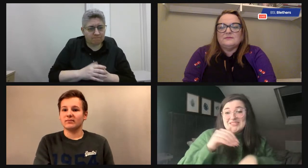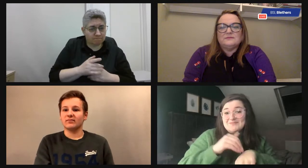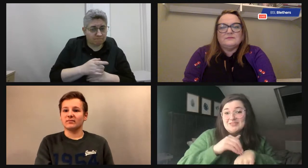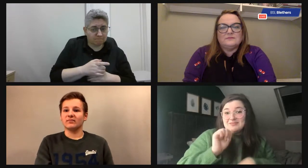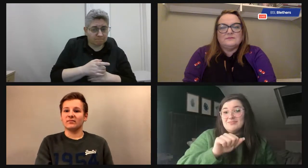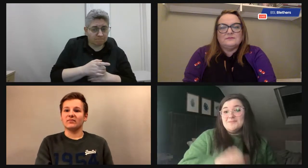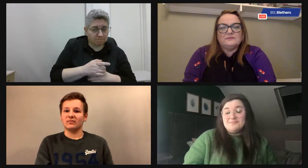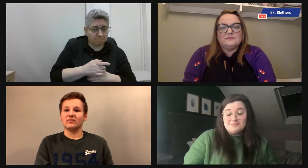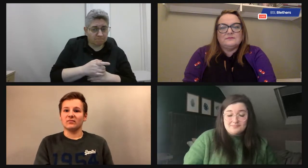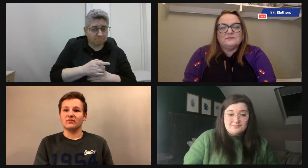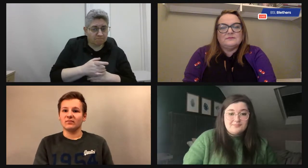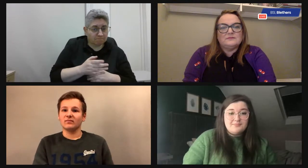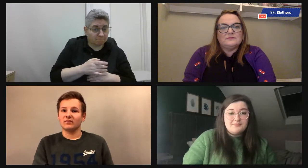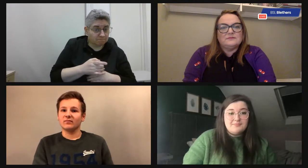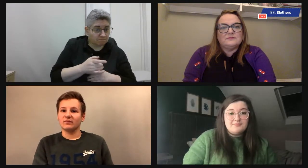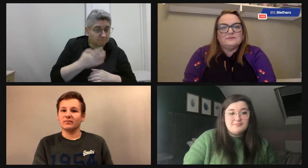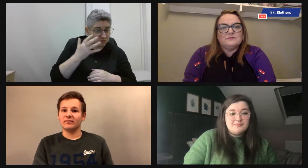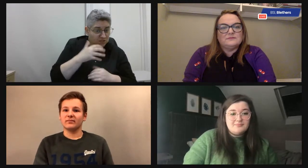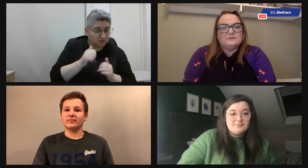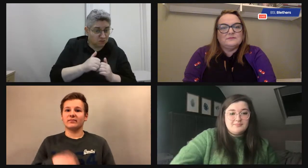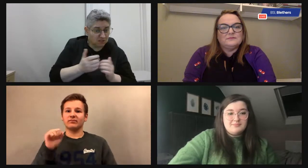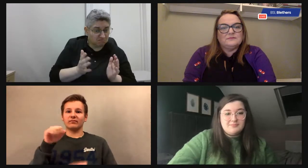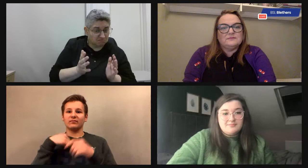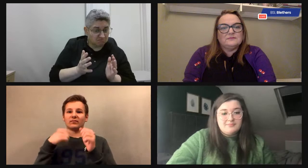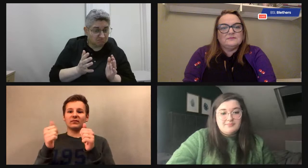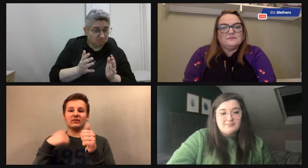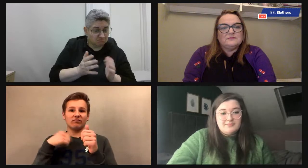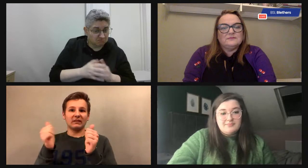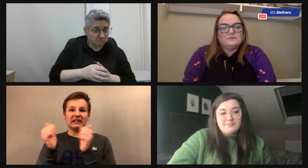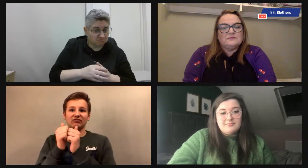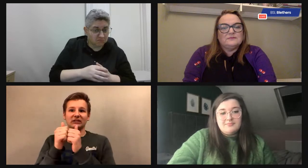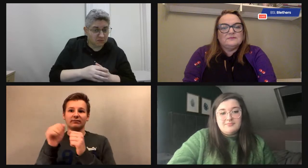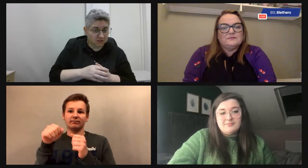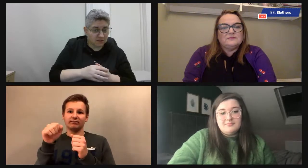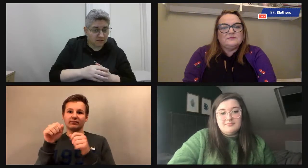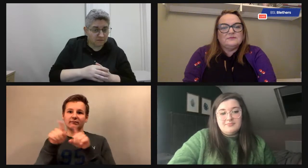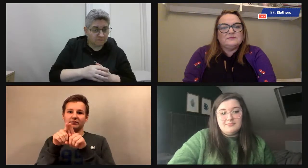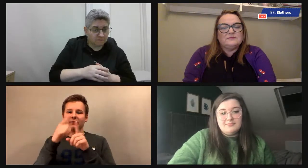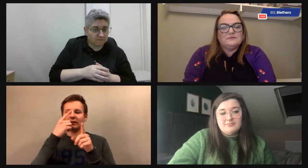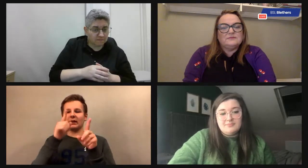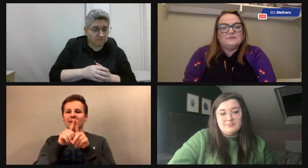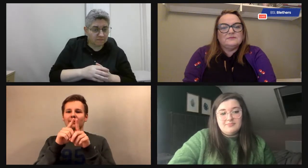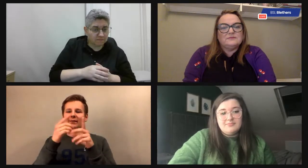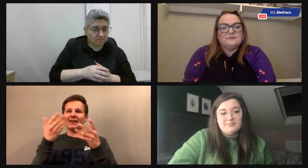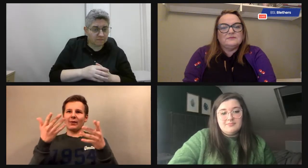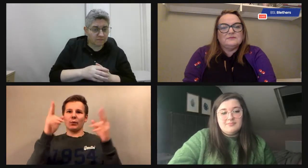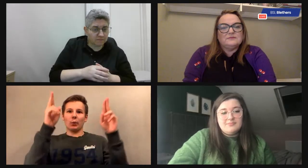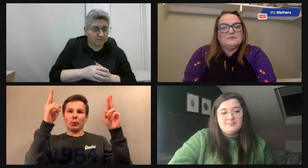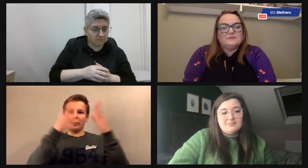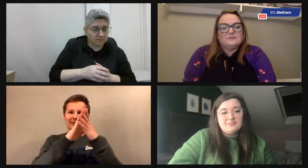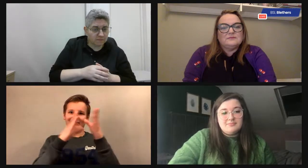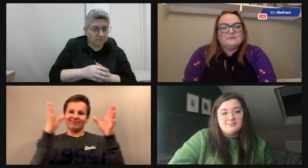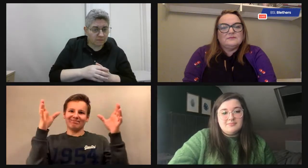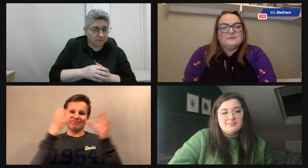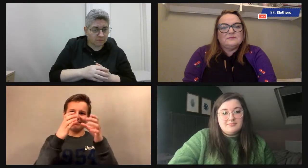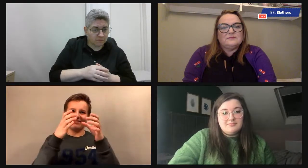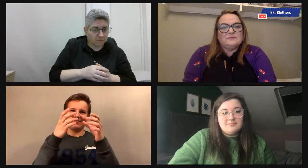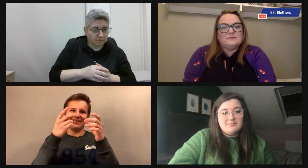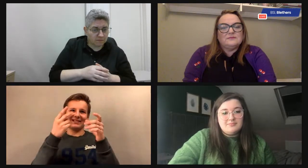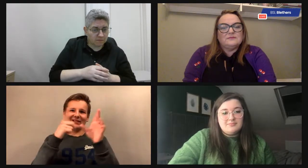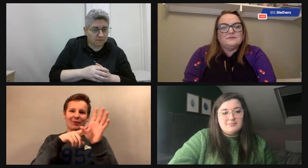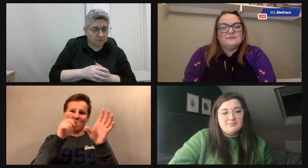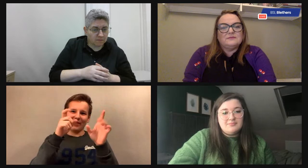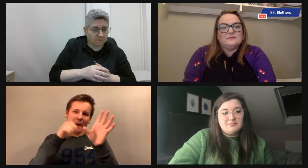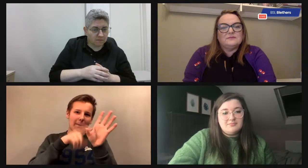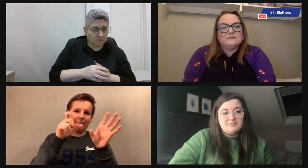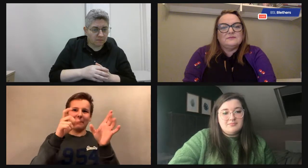That isolation, all of that has been reduced and affects us. Kristers, same for you? I couldn't agree more. Yeah, it